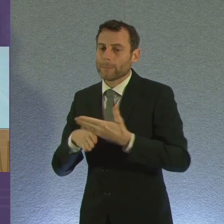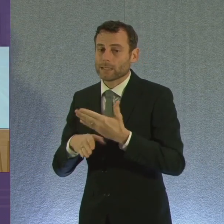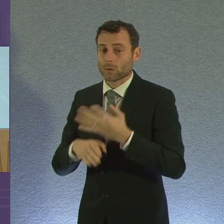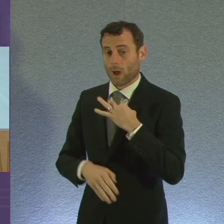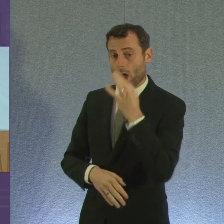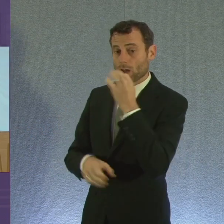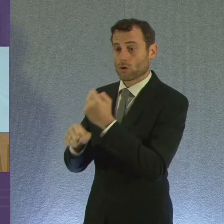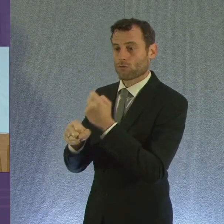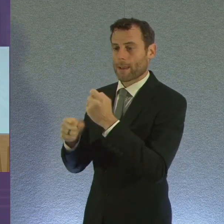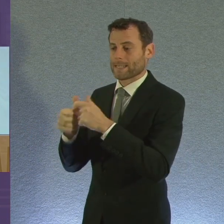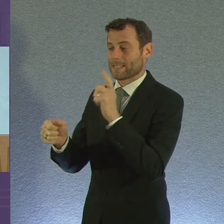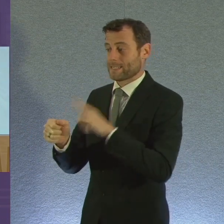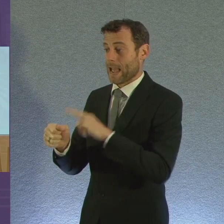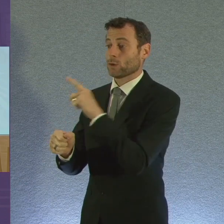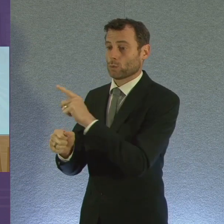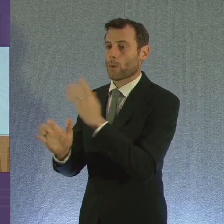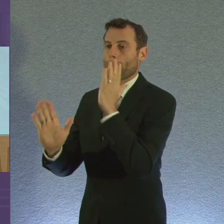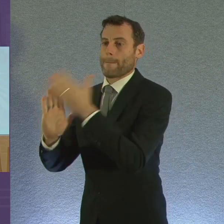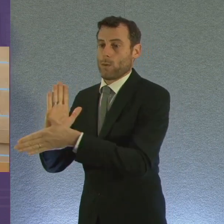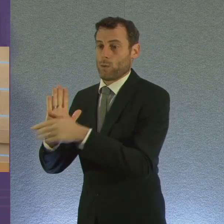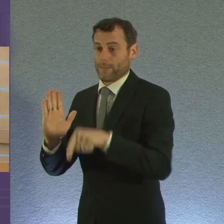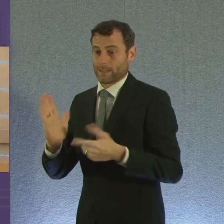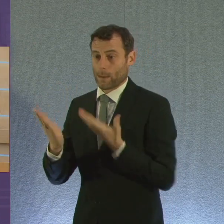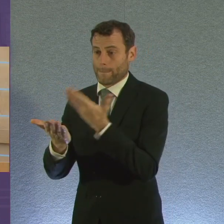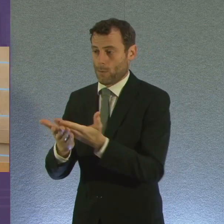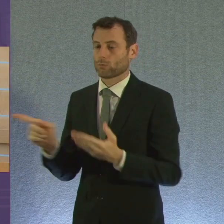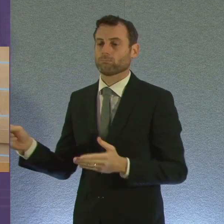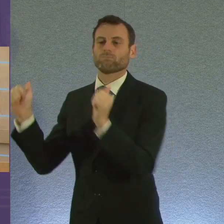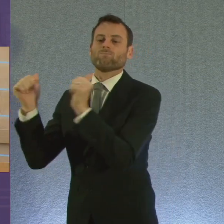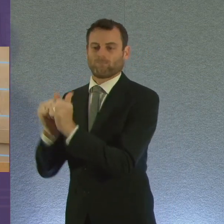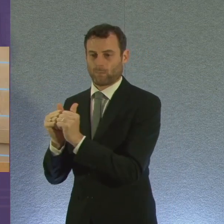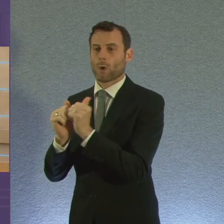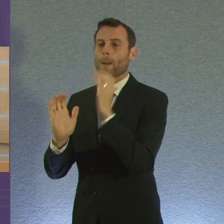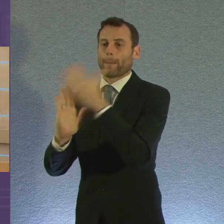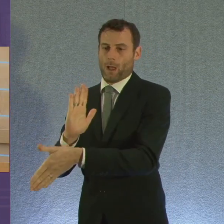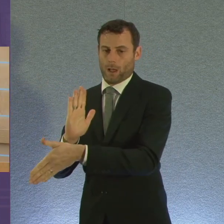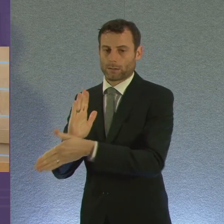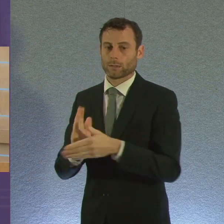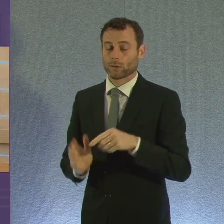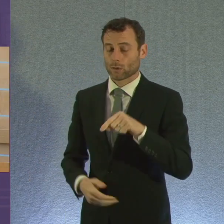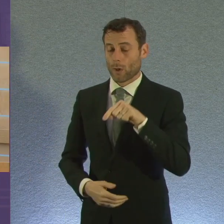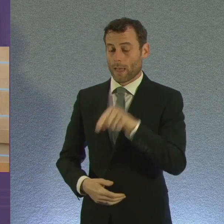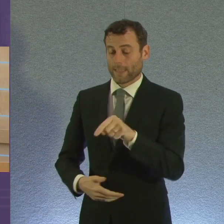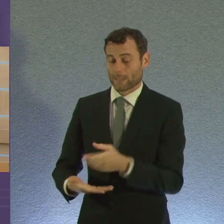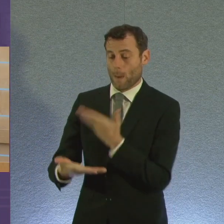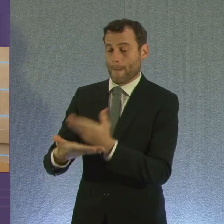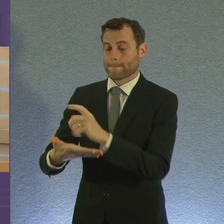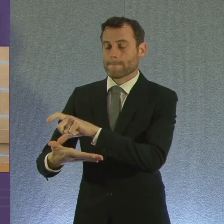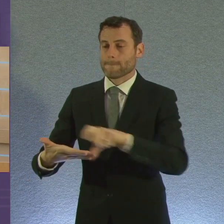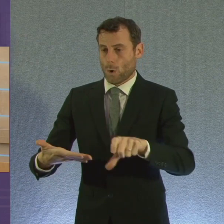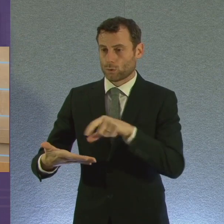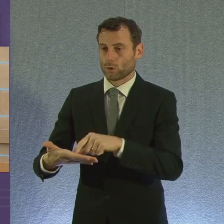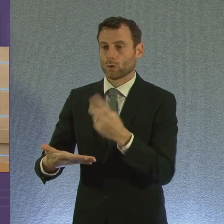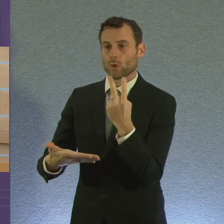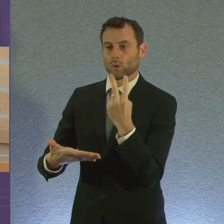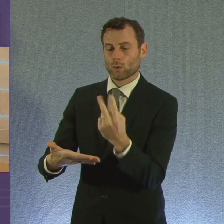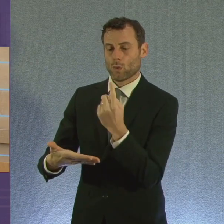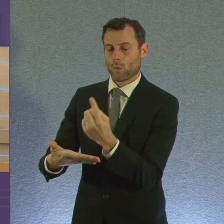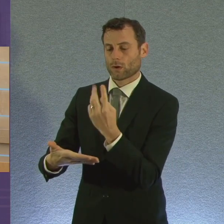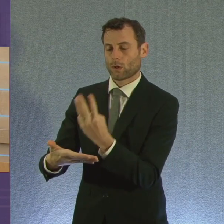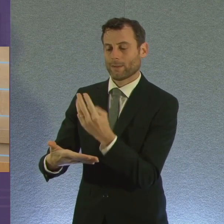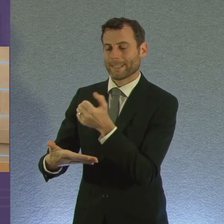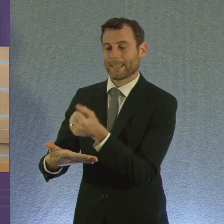motion? Moved, Presiding Officer. Thank you very much, Mr Day. No member has indicated they wish to speak on this motion. The question, therefore, is motion 21365 be